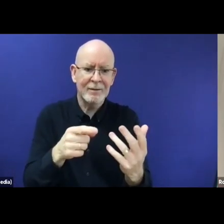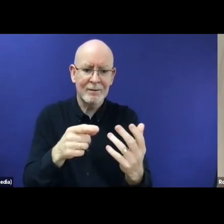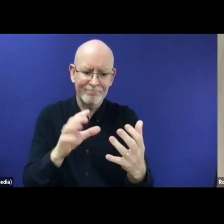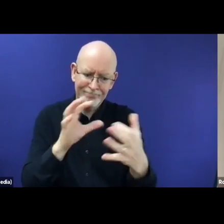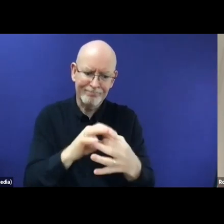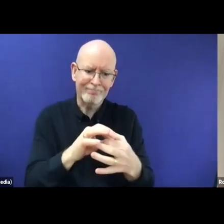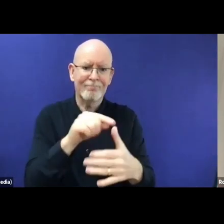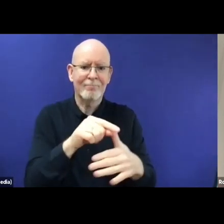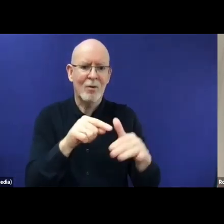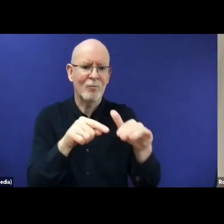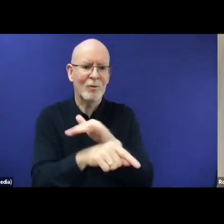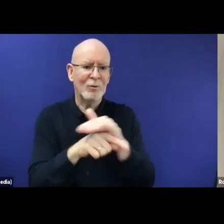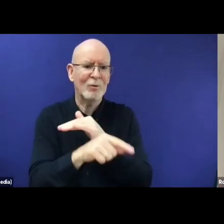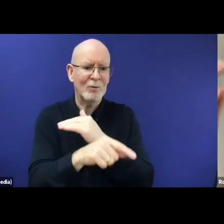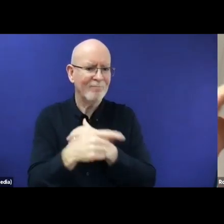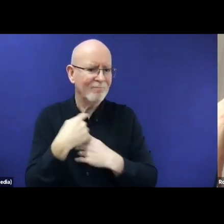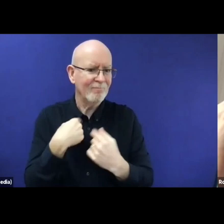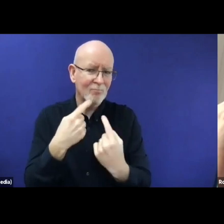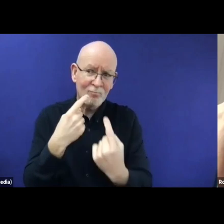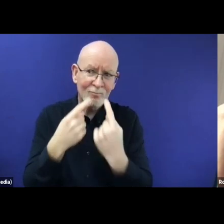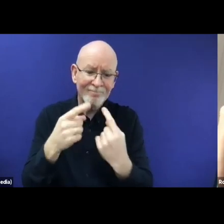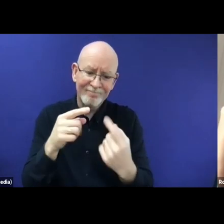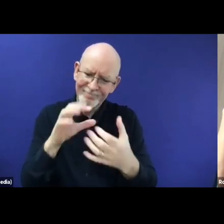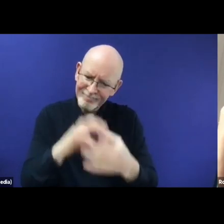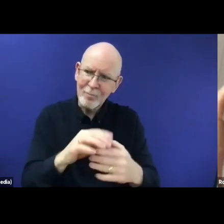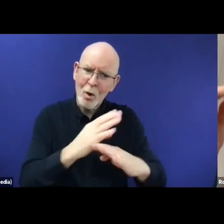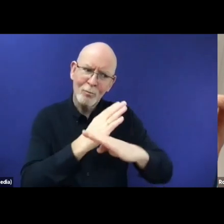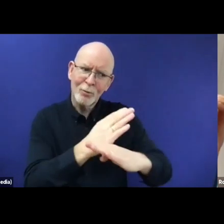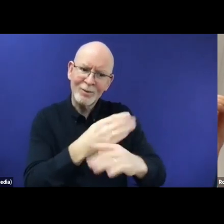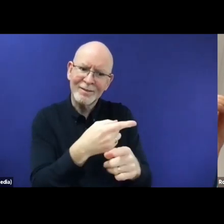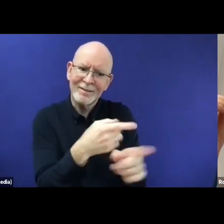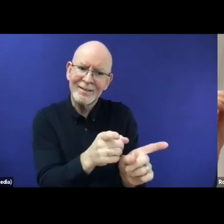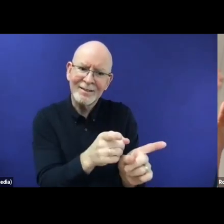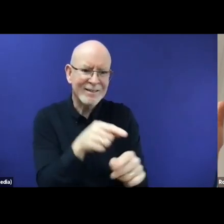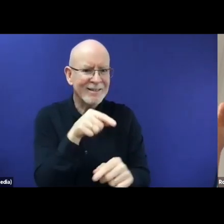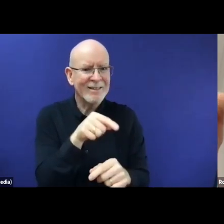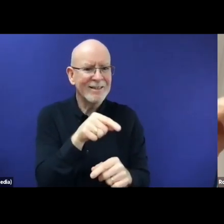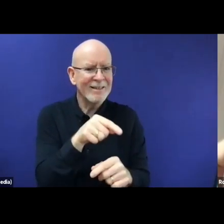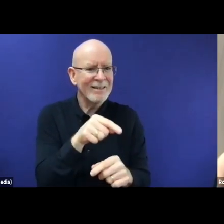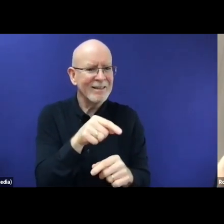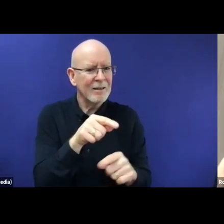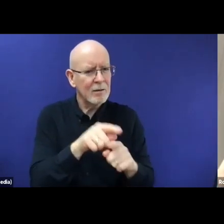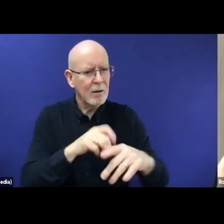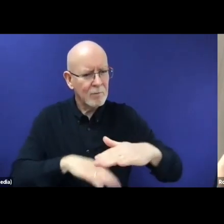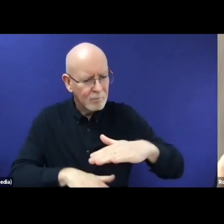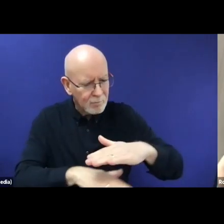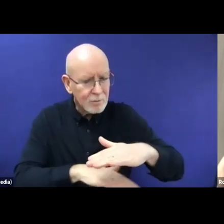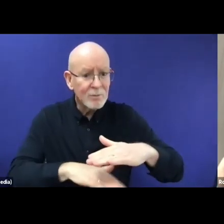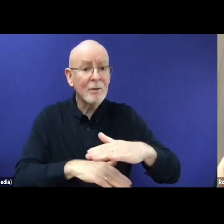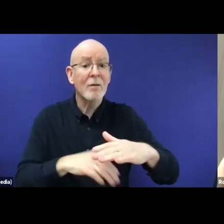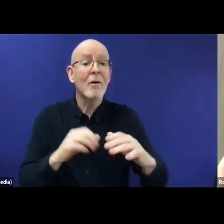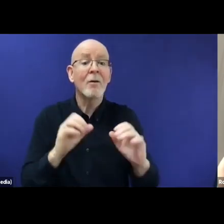Without those, nothing else matters. As you Geoff said, there's no protecting a dead refugee.